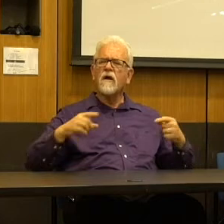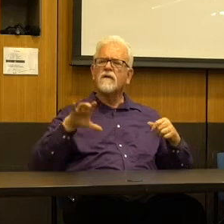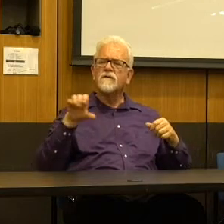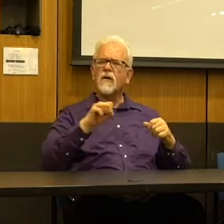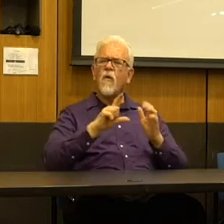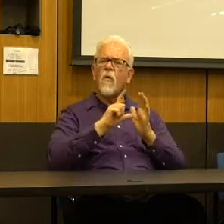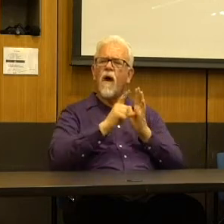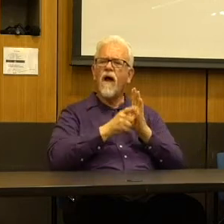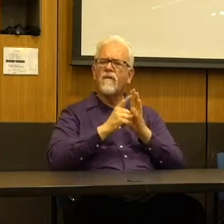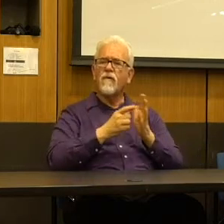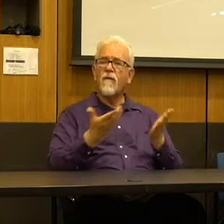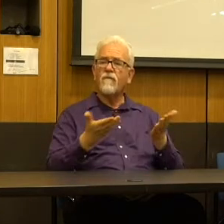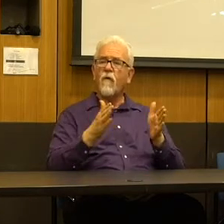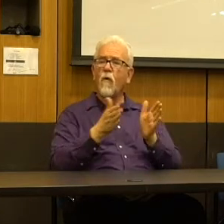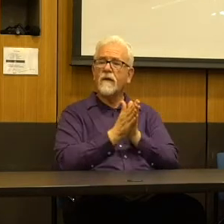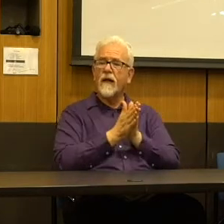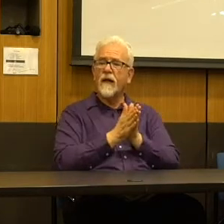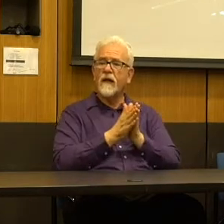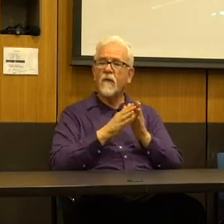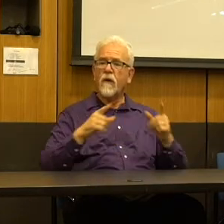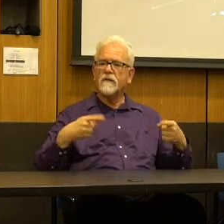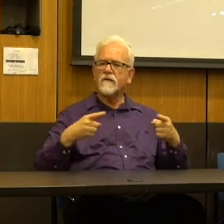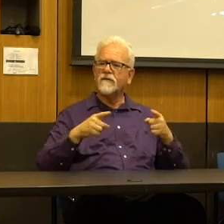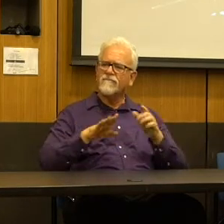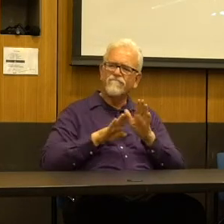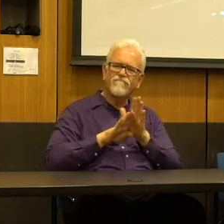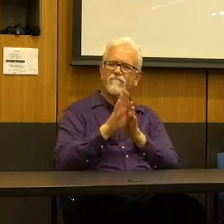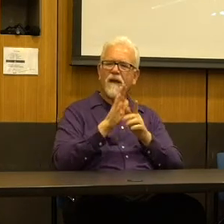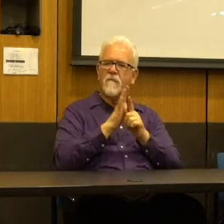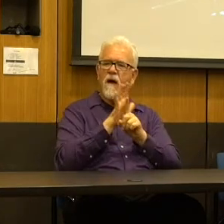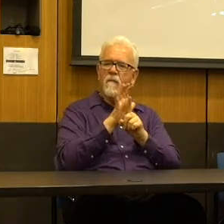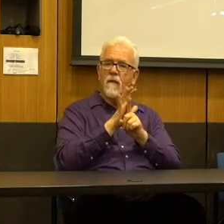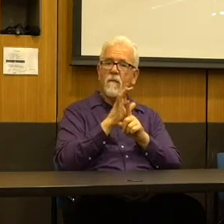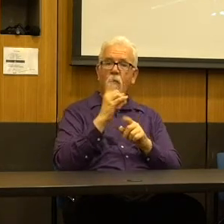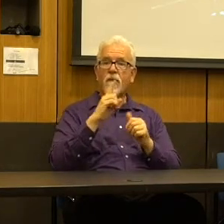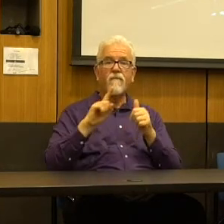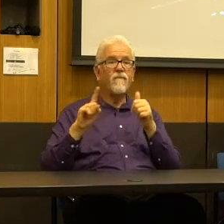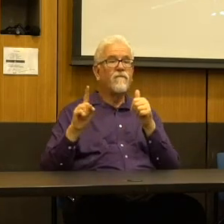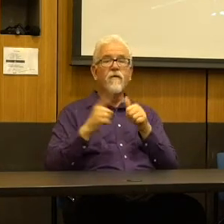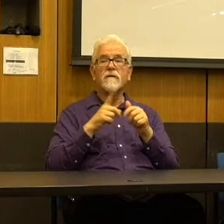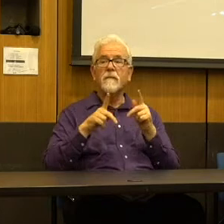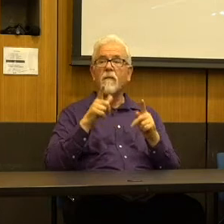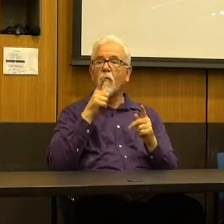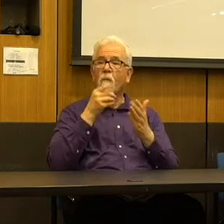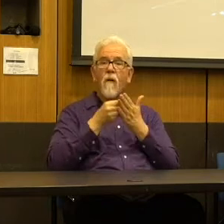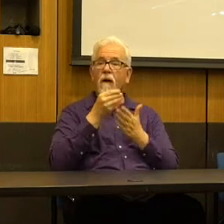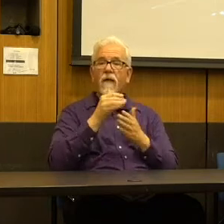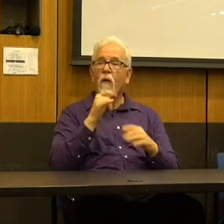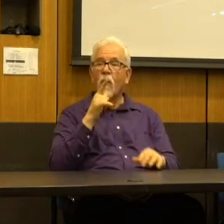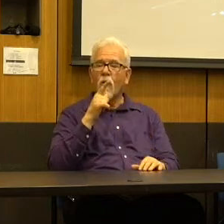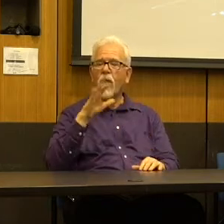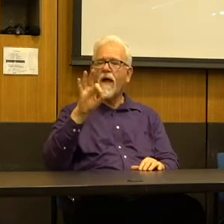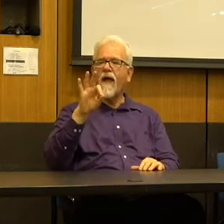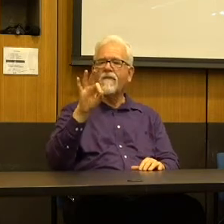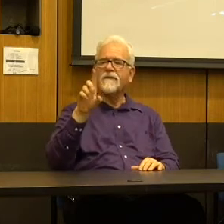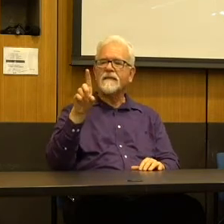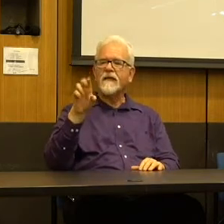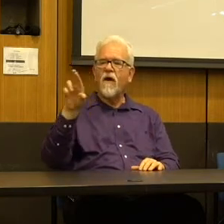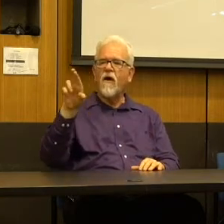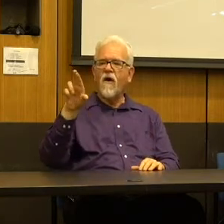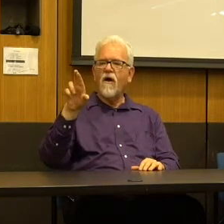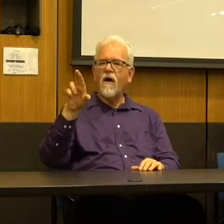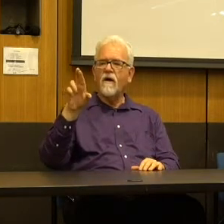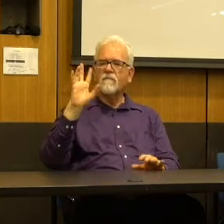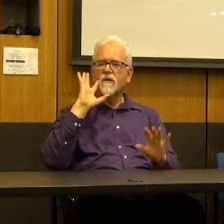folding wheelchair, to actually take off. But one of the first people who ends up buying it is FDR. Now, we